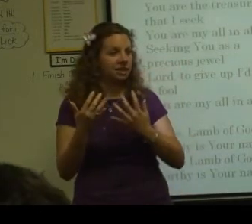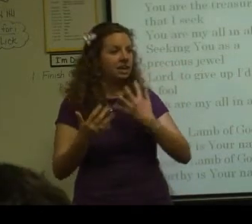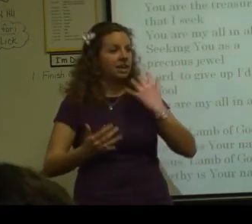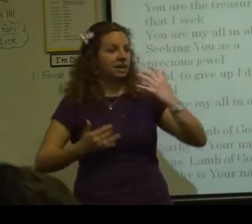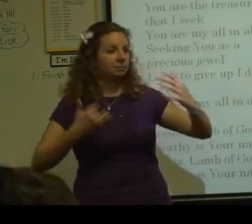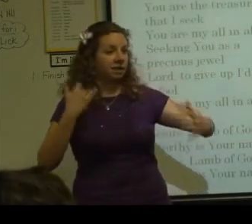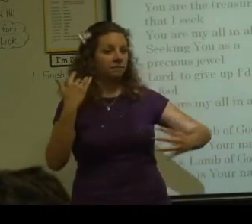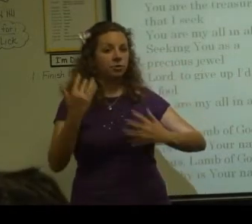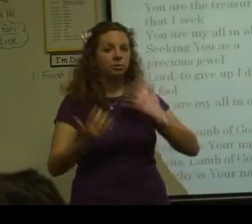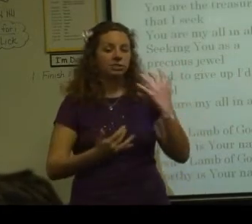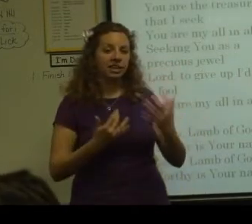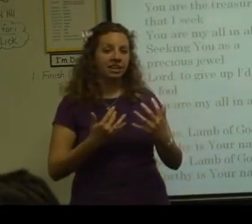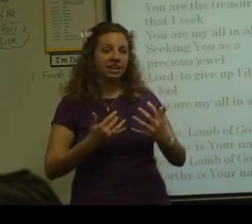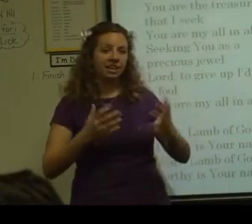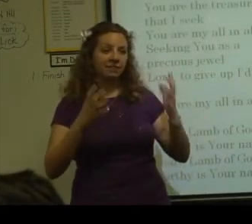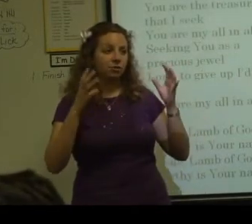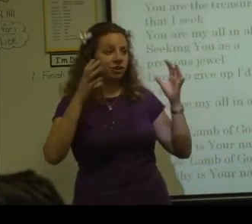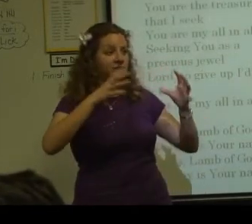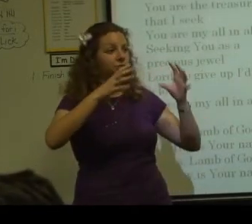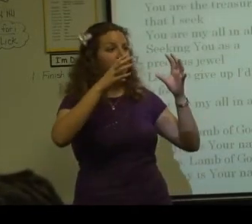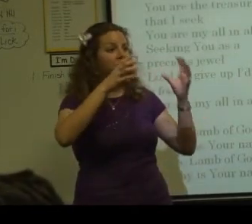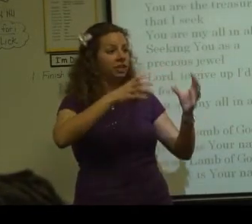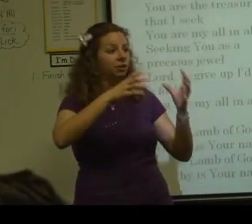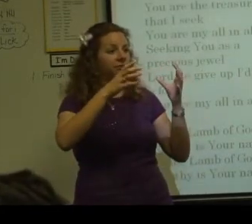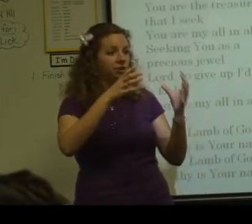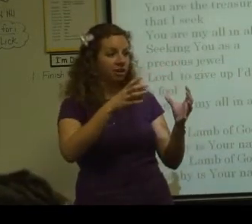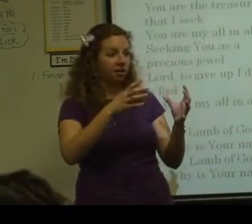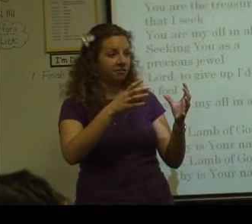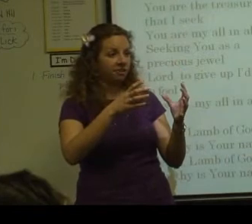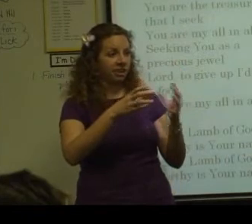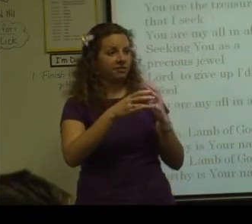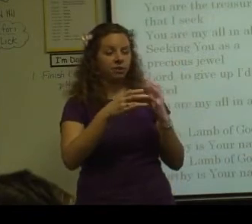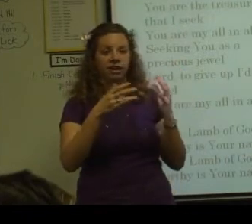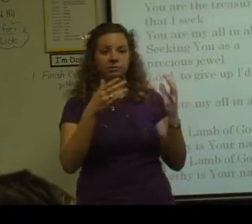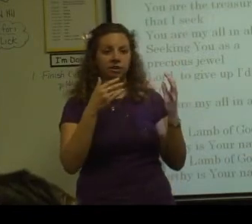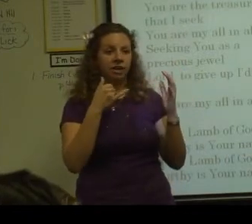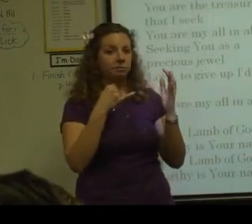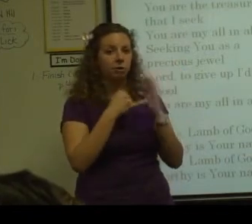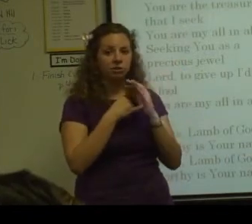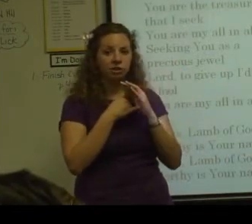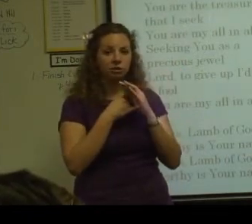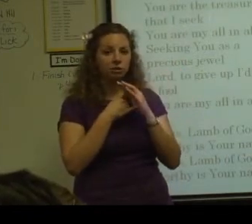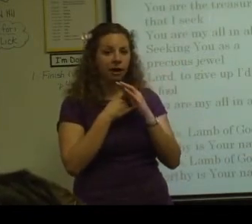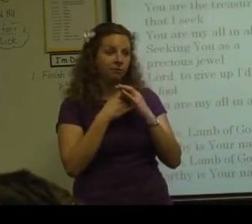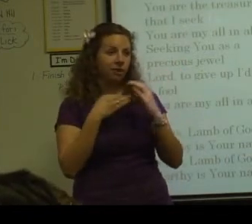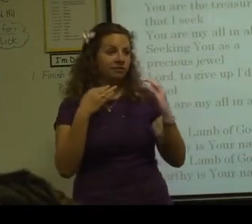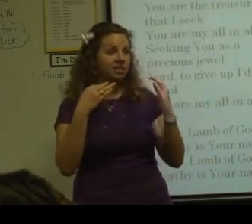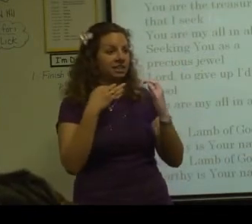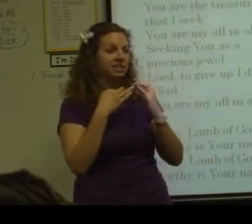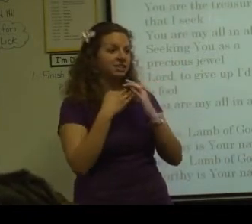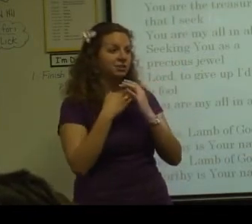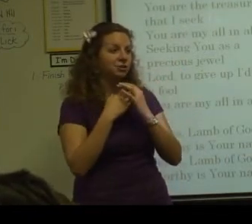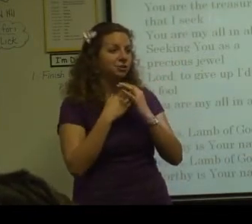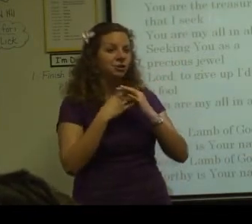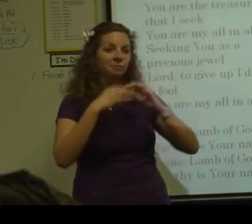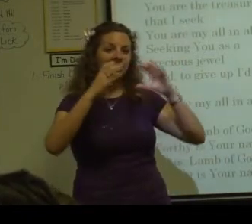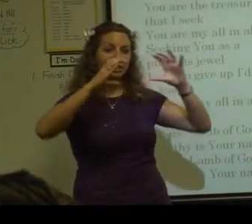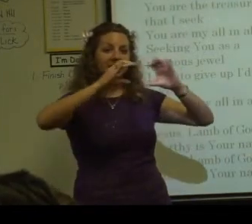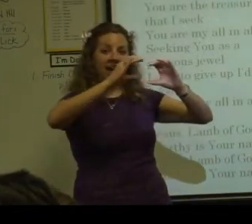thing, and be comfortable saying it. If you guys can do a video of yourself, if you guys want to like post on YouTube, I would love to connect it to my site and